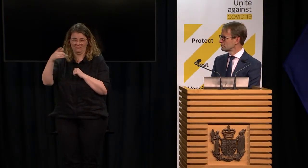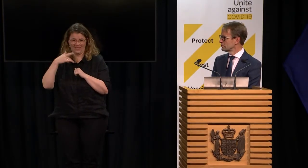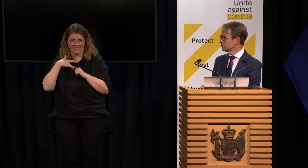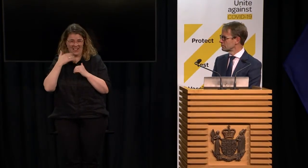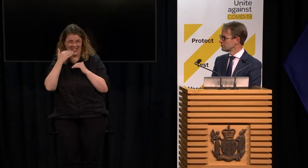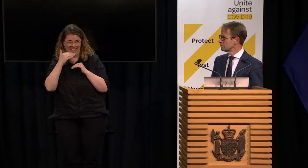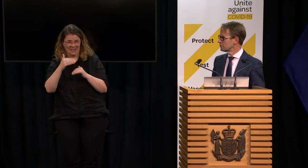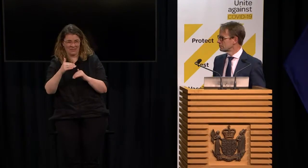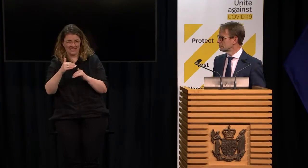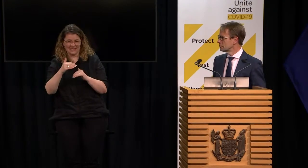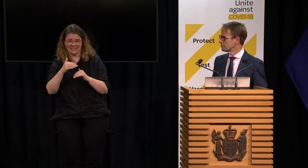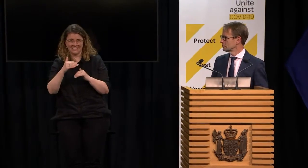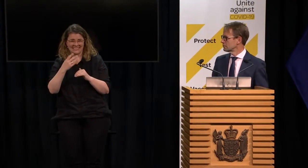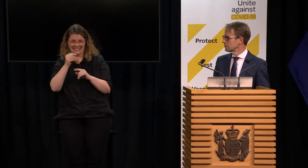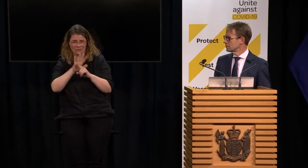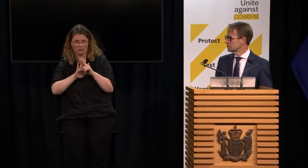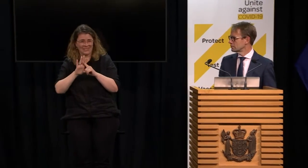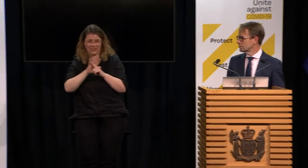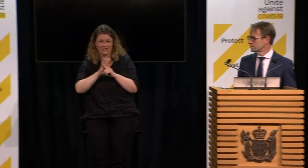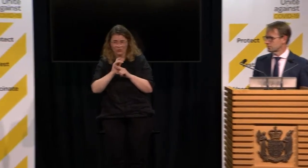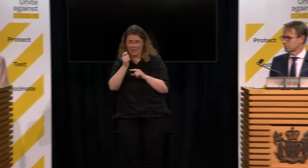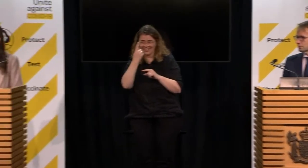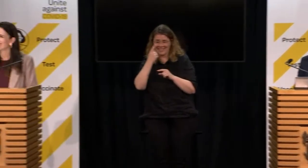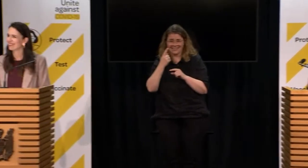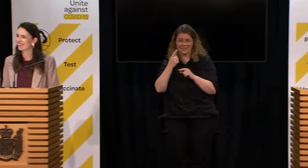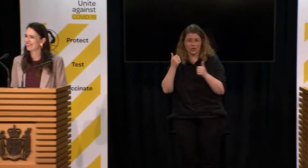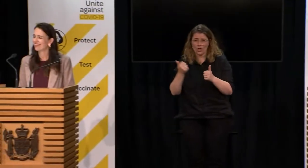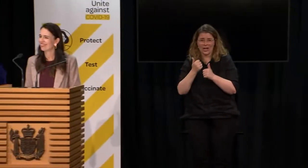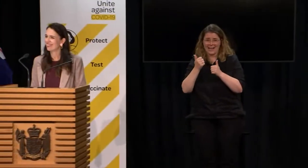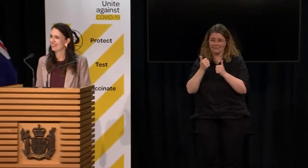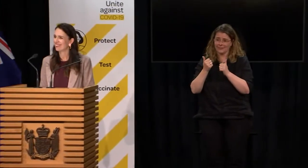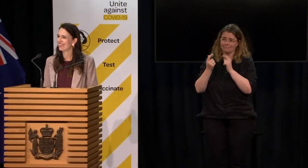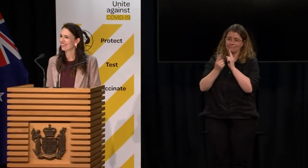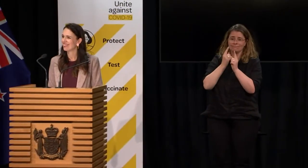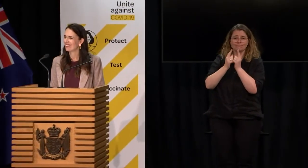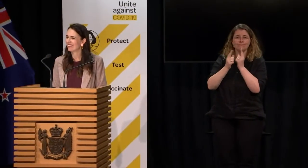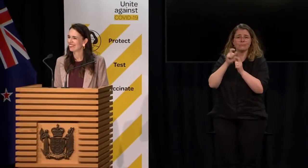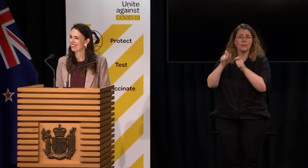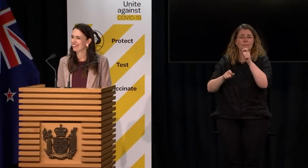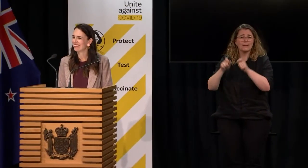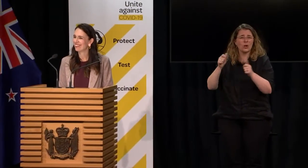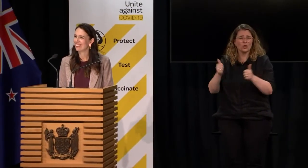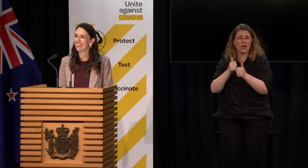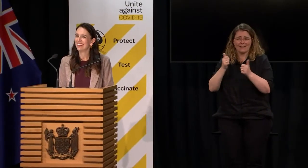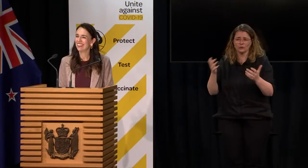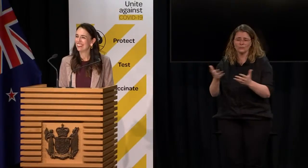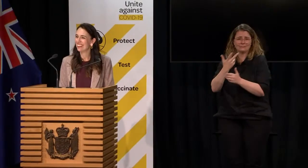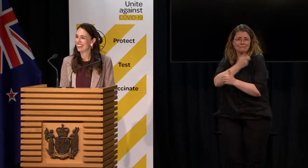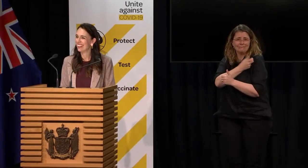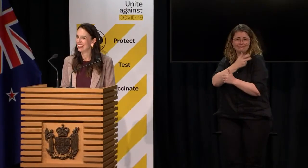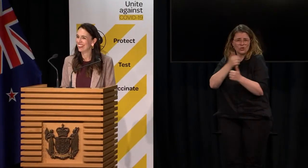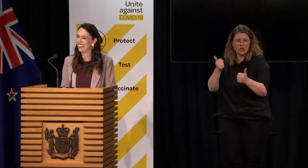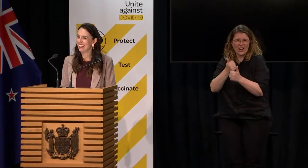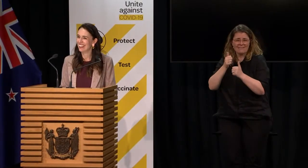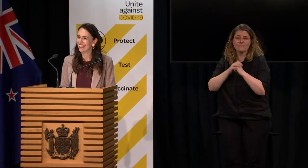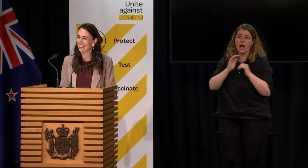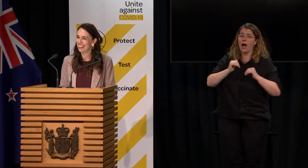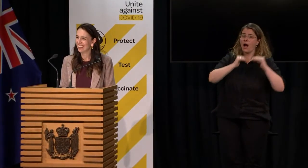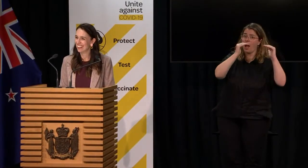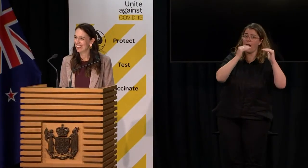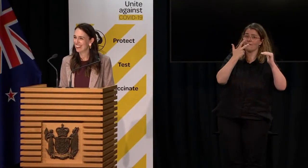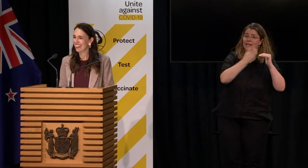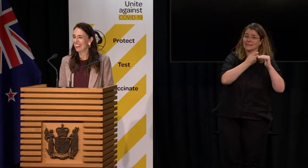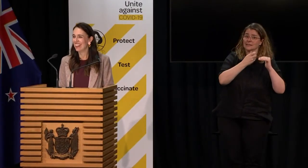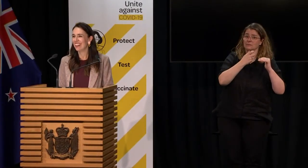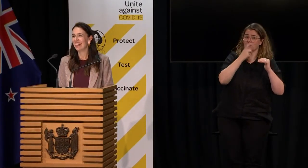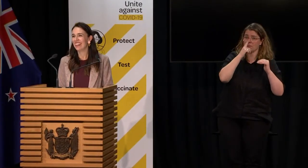these places where you just don't have enough interaction with people to be able to get them to get jabbed? Obviously, we have high vaccination rates when people are